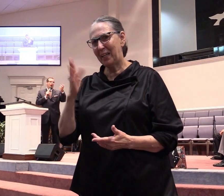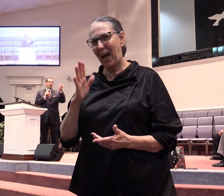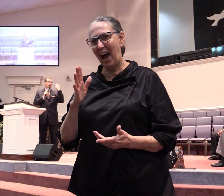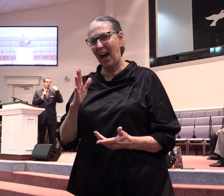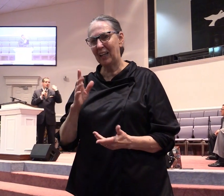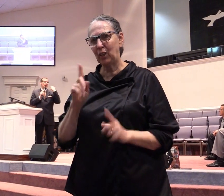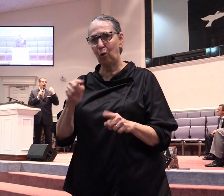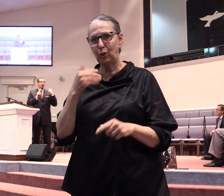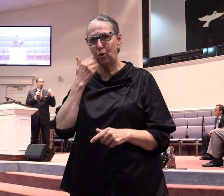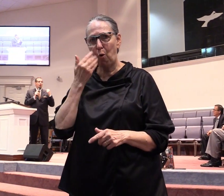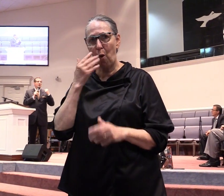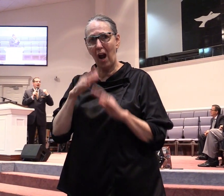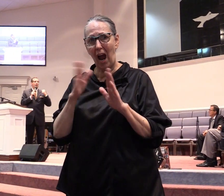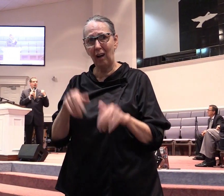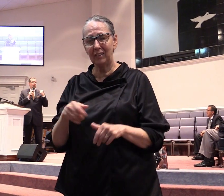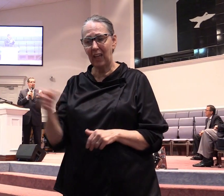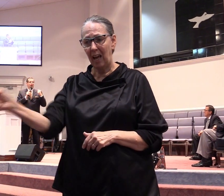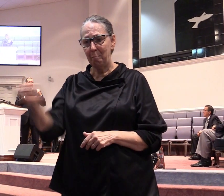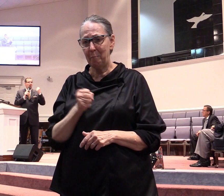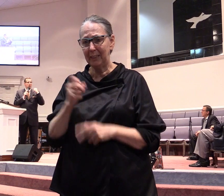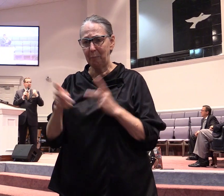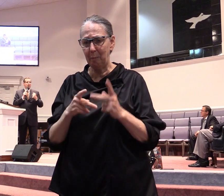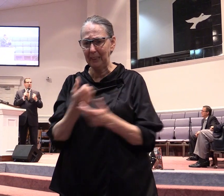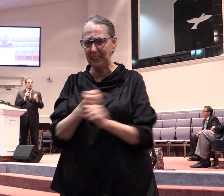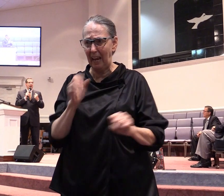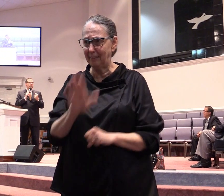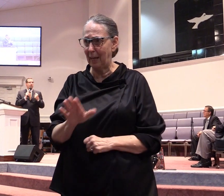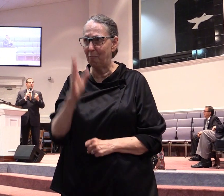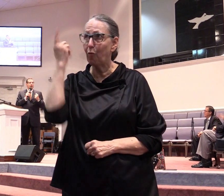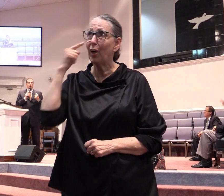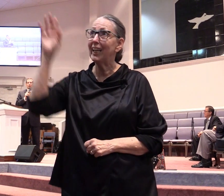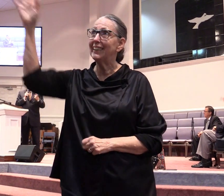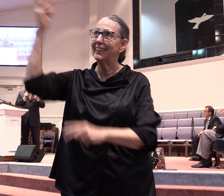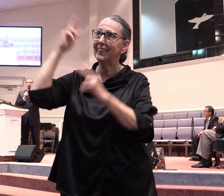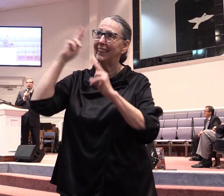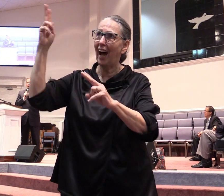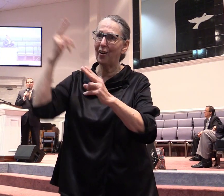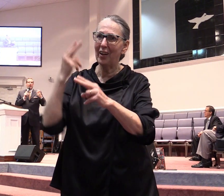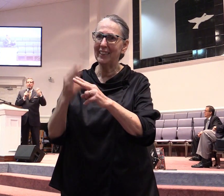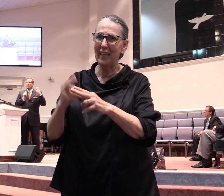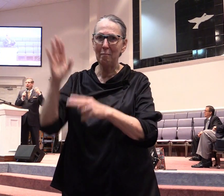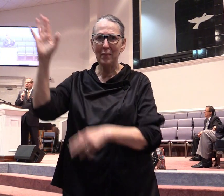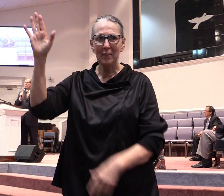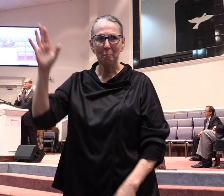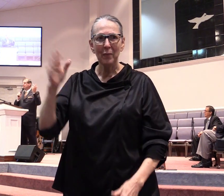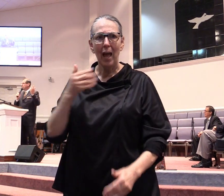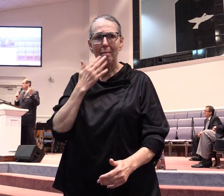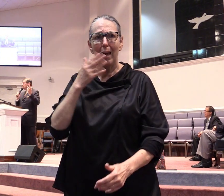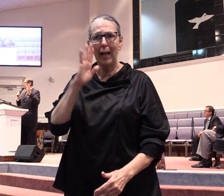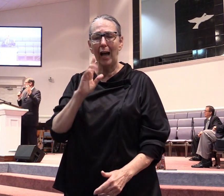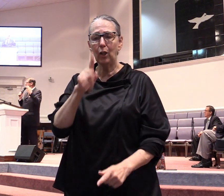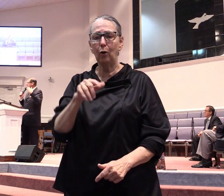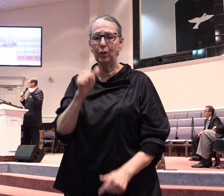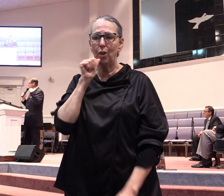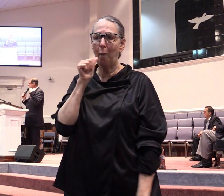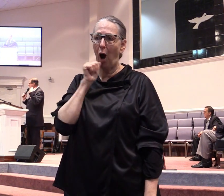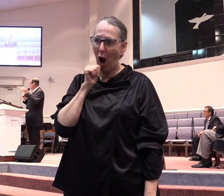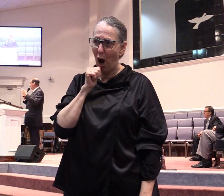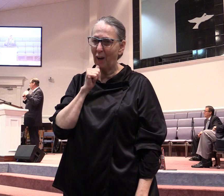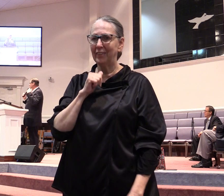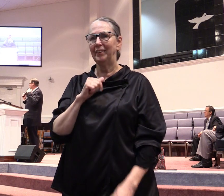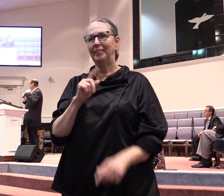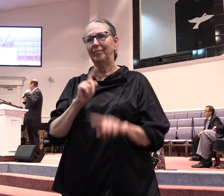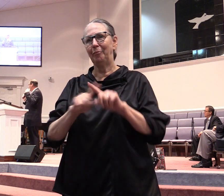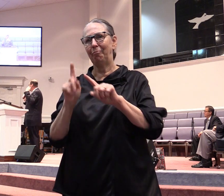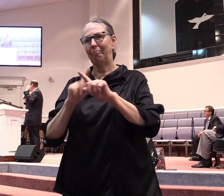to whorehouses and pulls out people and calls them for His name. I'm glad that God goes to beer joints and